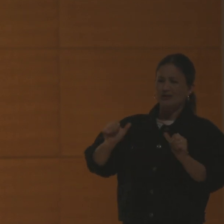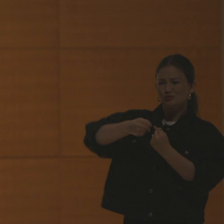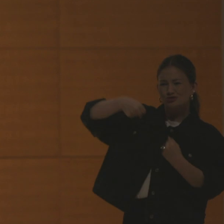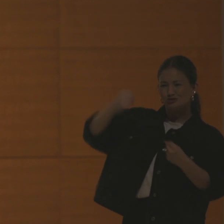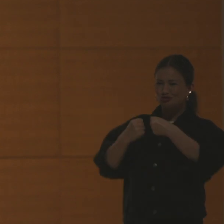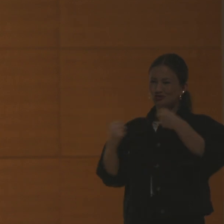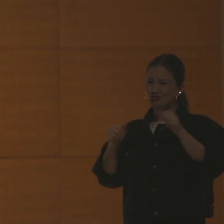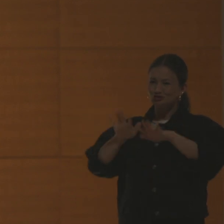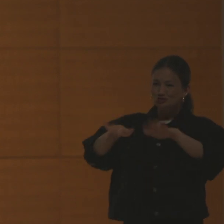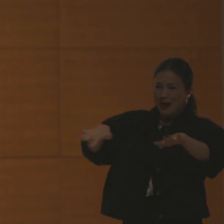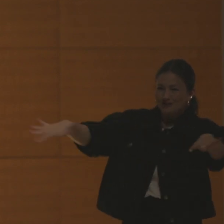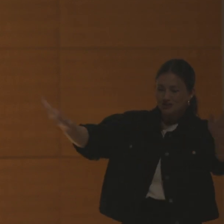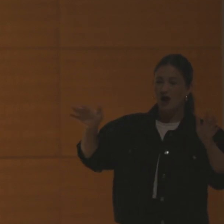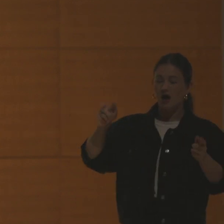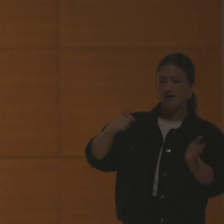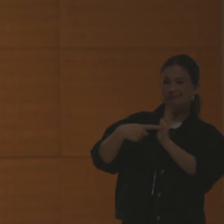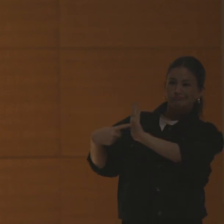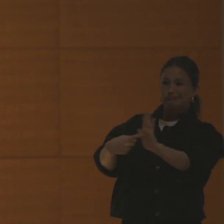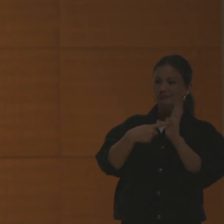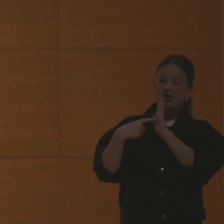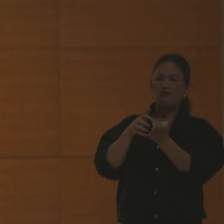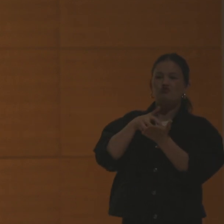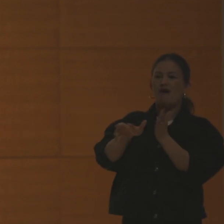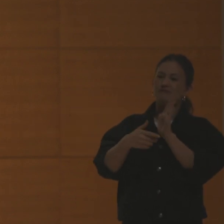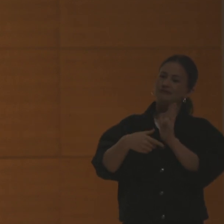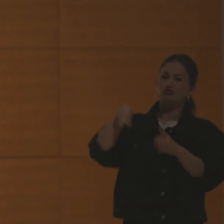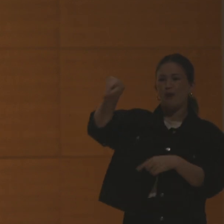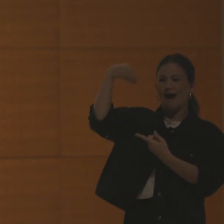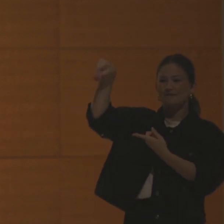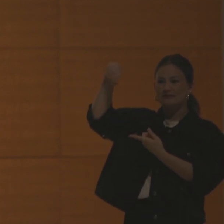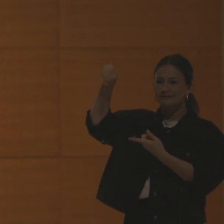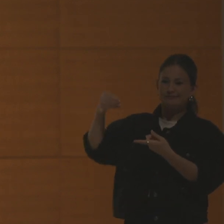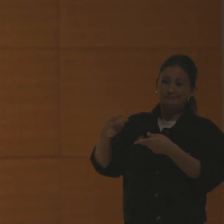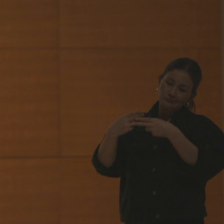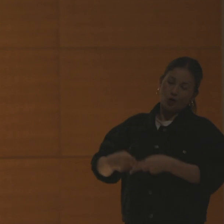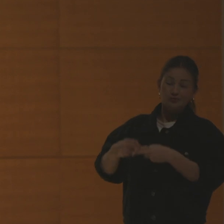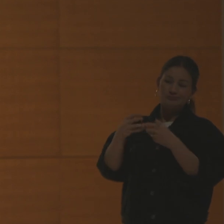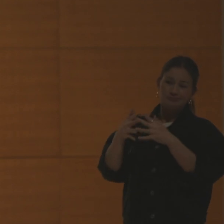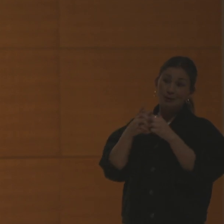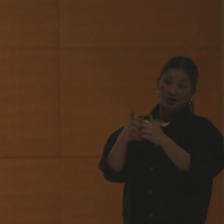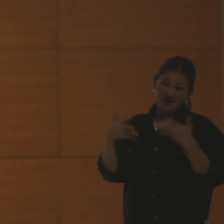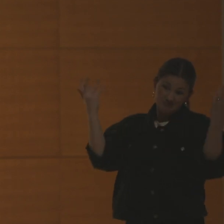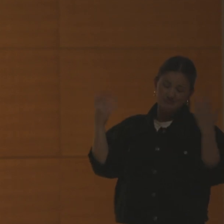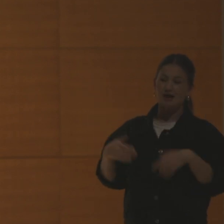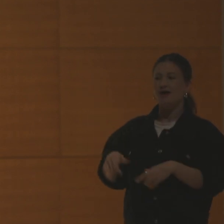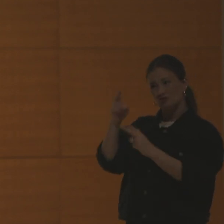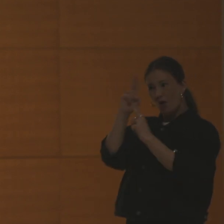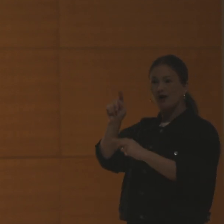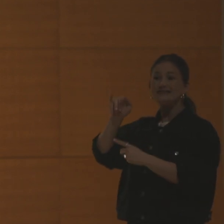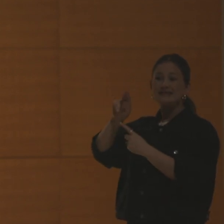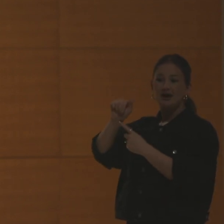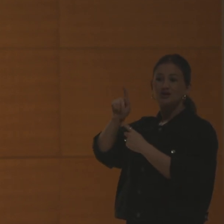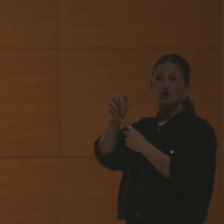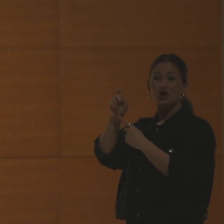reveal this evolving rough draft of a country called America. And in honor of Tina Turner, we aren't going to do this nice and